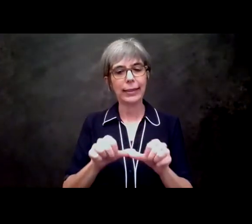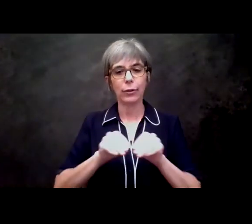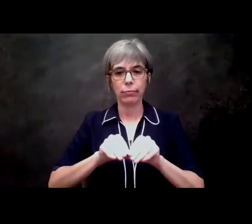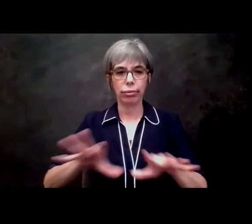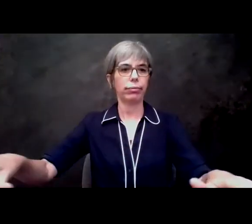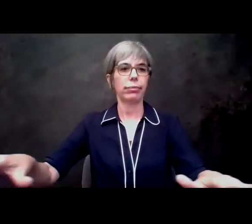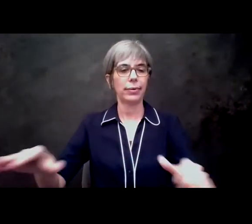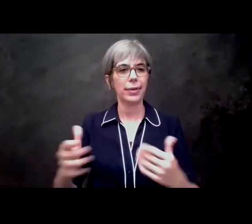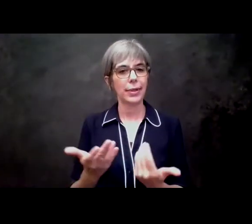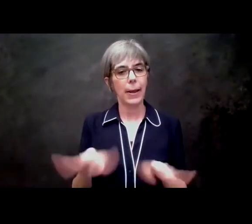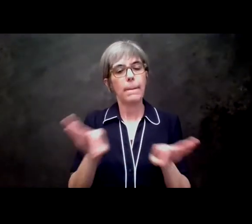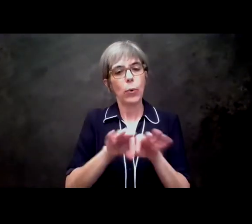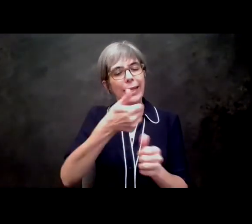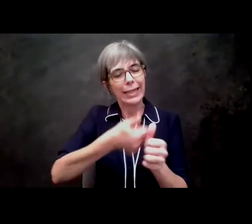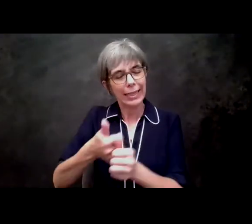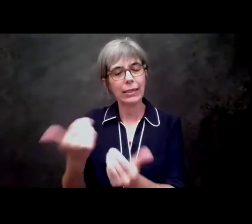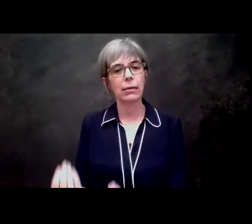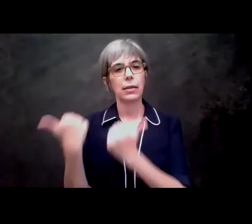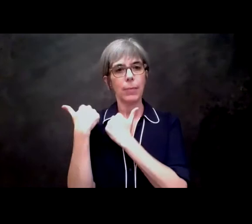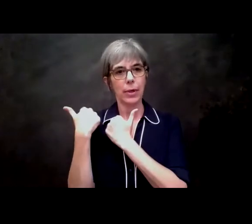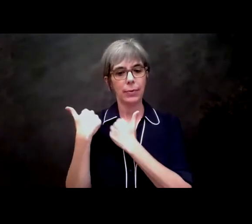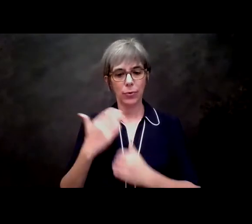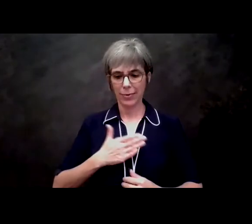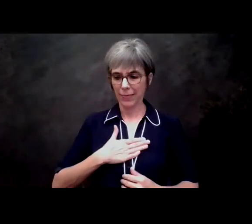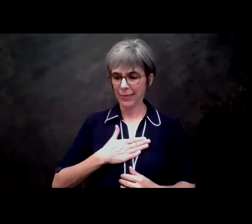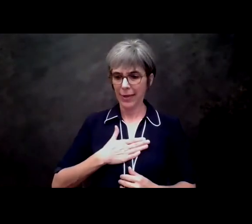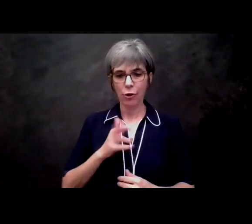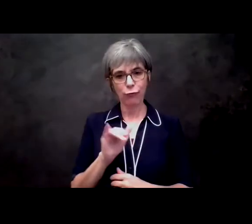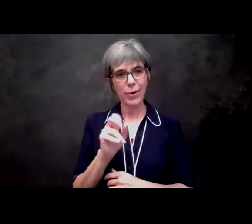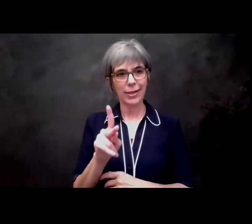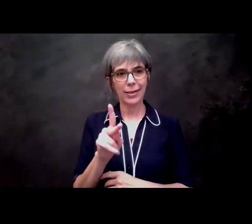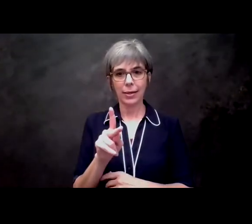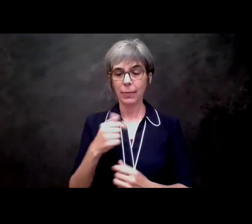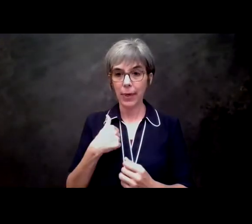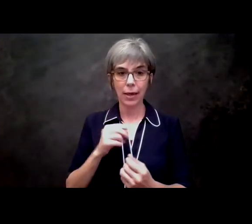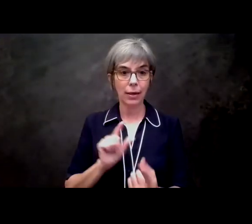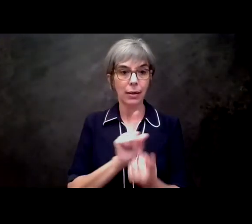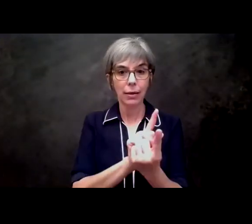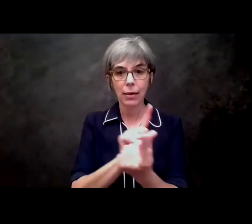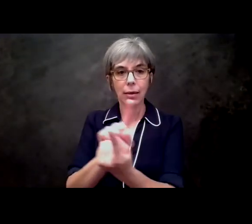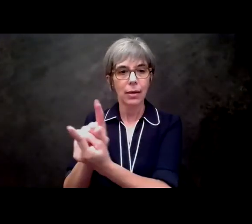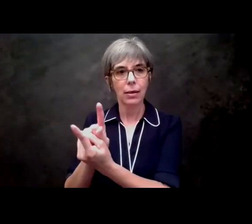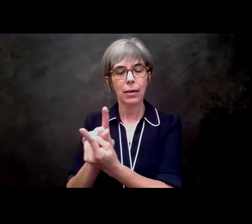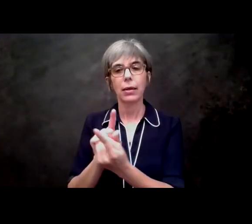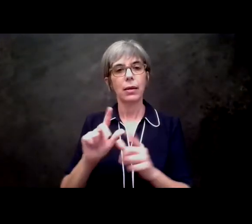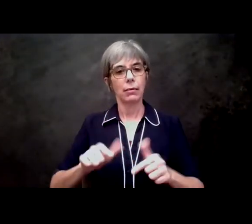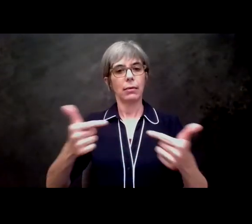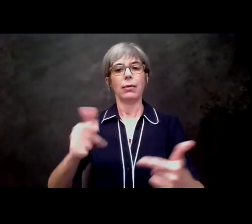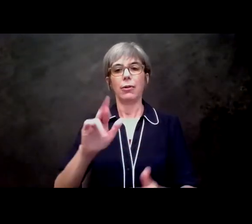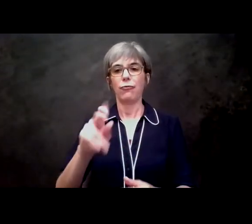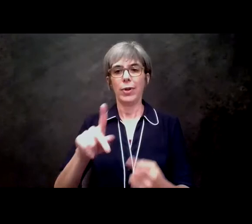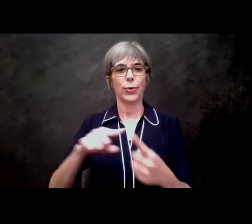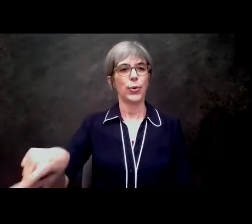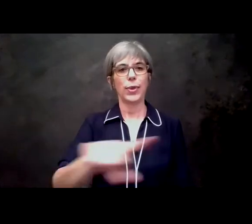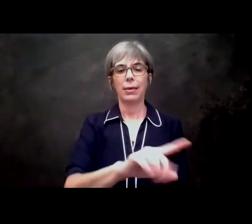take responsibility for the risks we take and we present to others when we're in public places and around others from outside